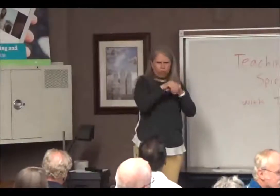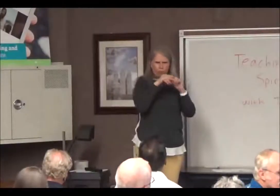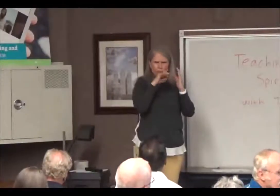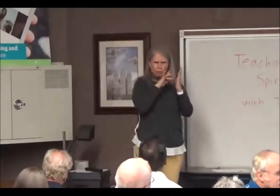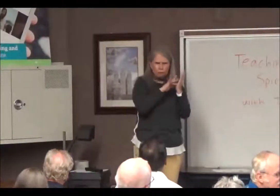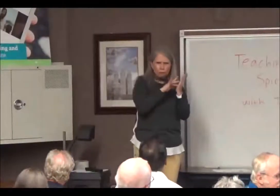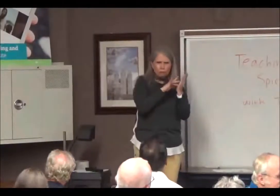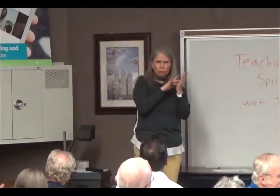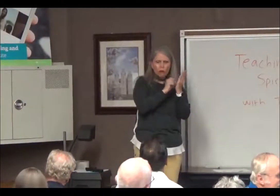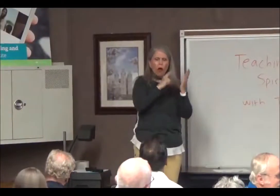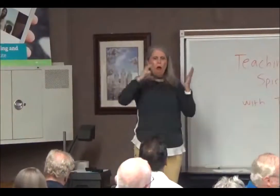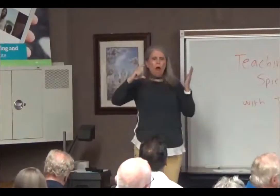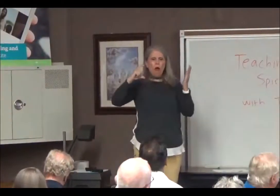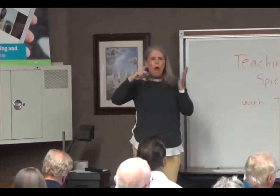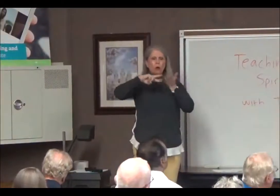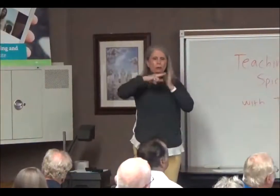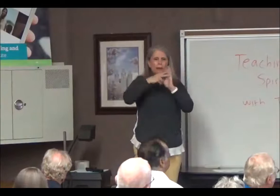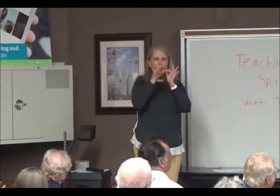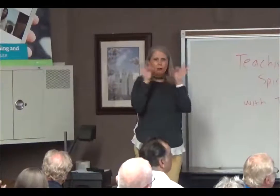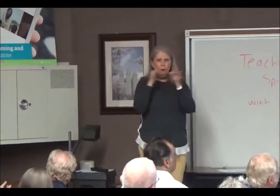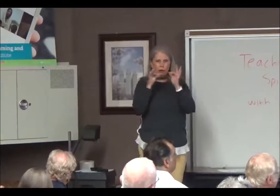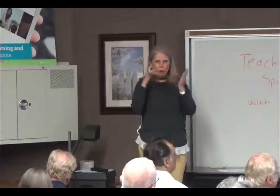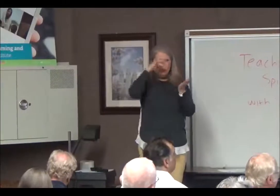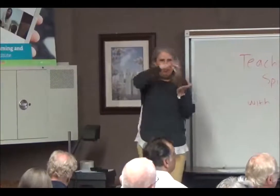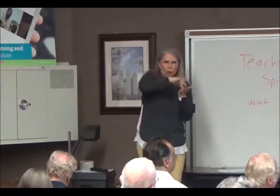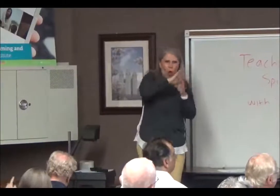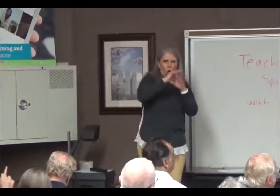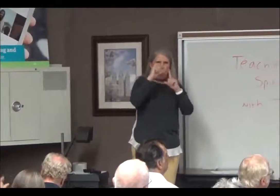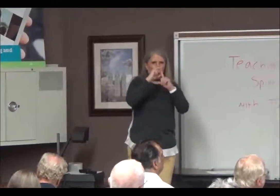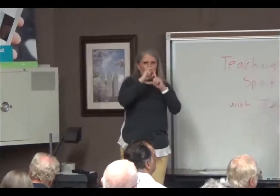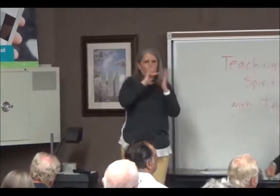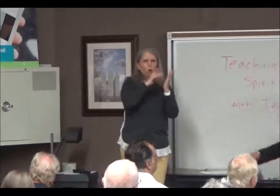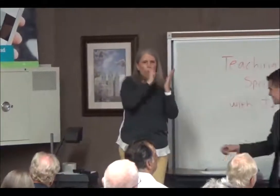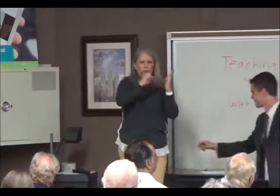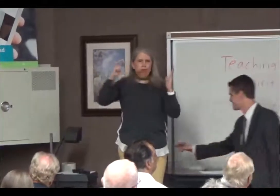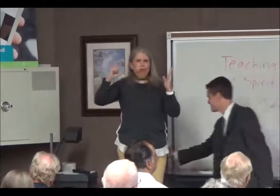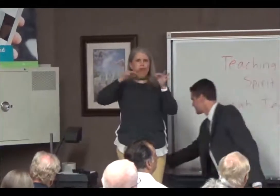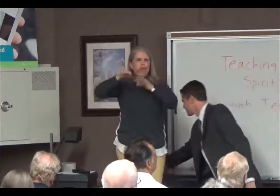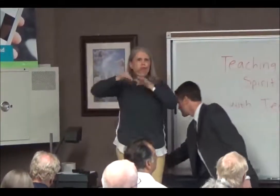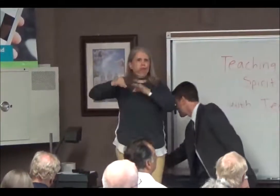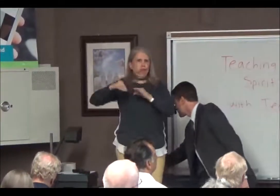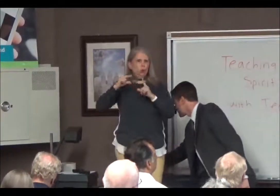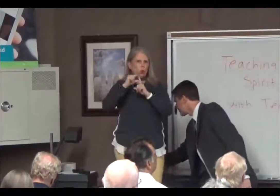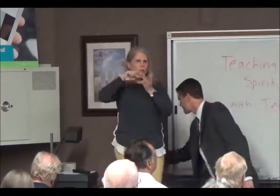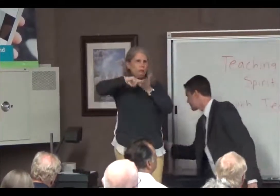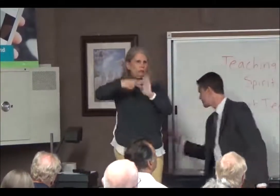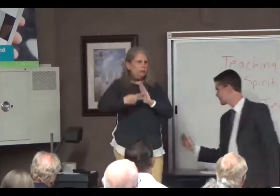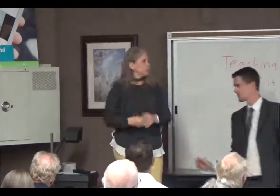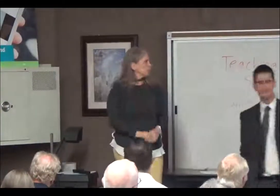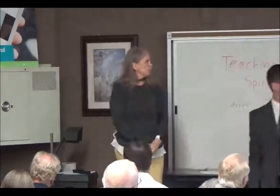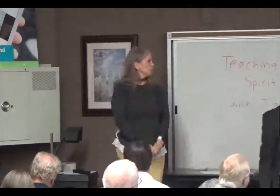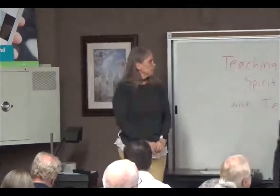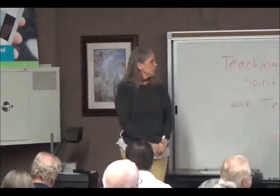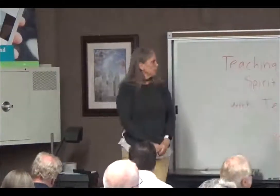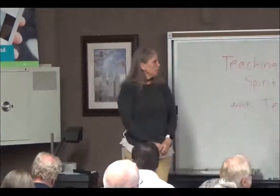don't understand hypocrites. You can touch on that word and it'll expand it and it'll define that word. Yeah, here, let me show you.